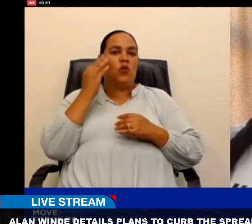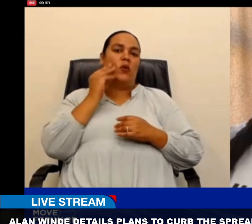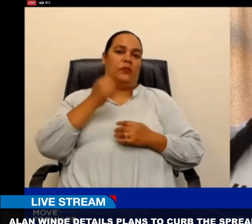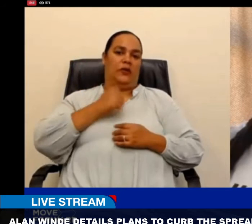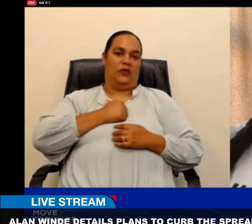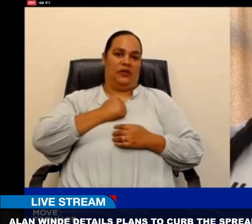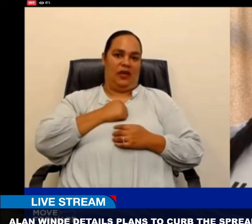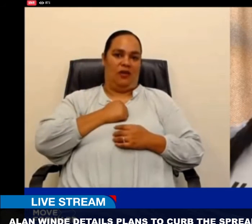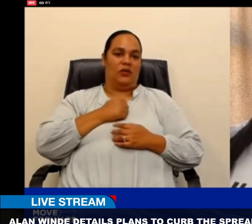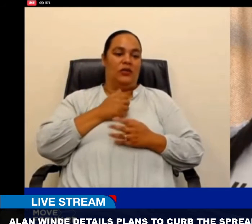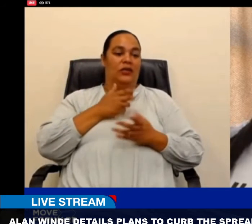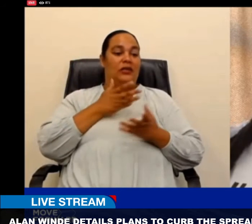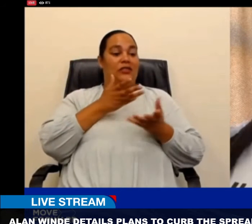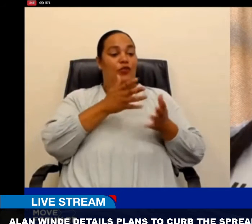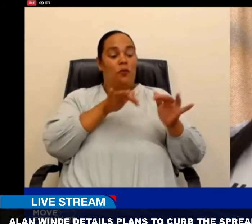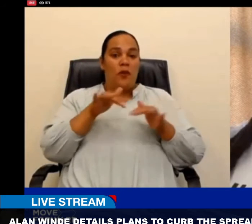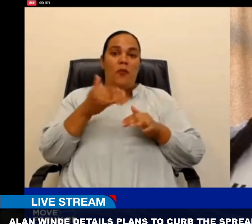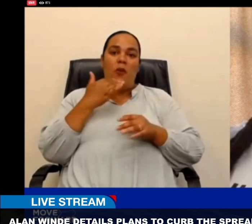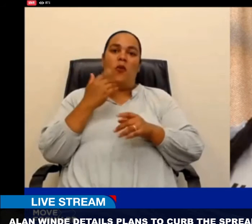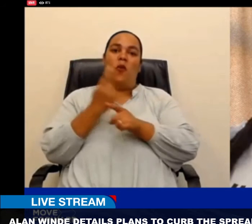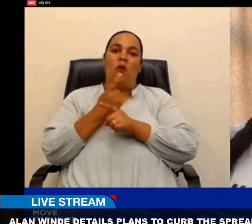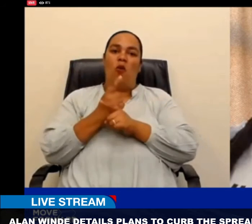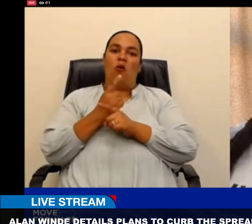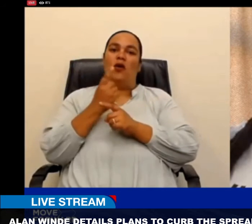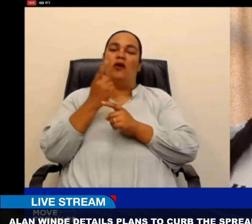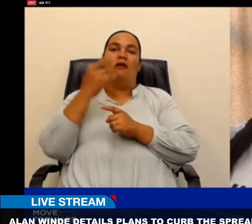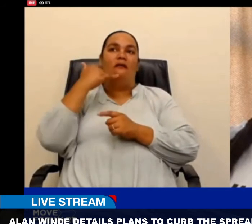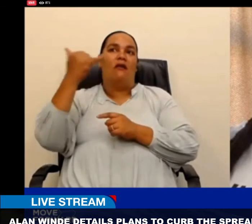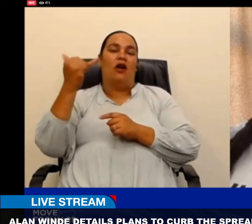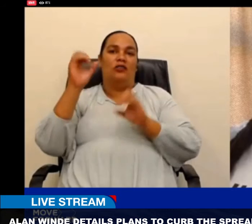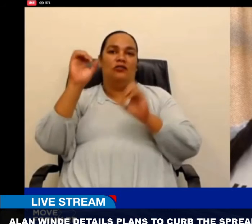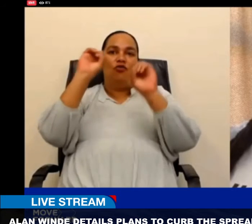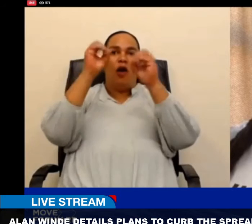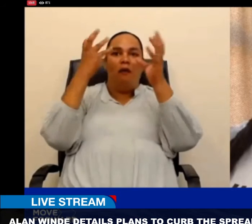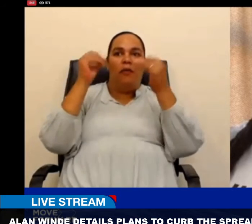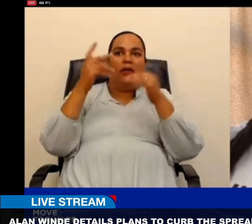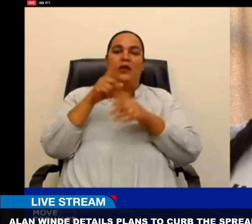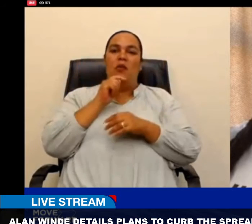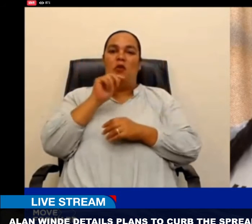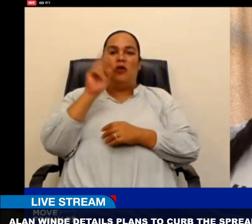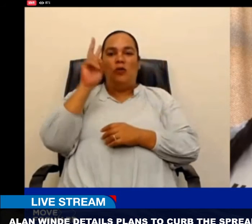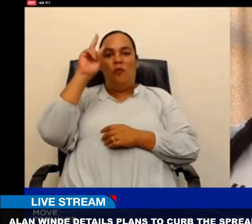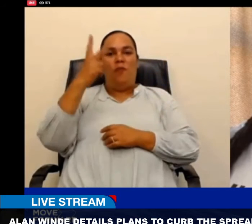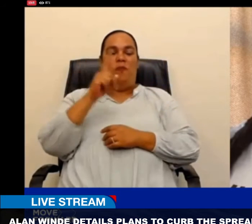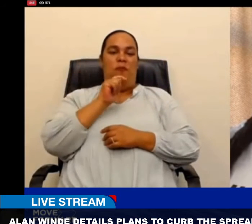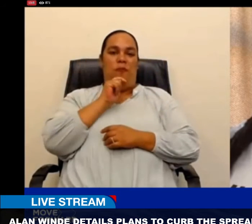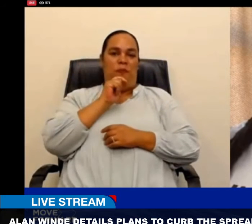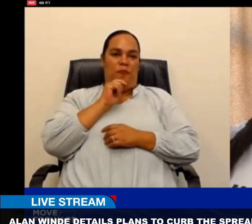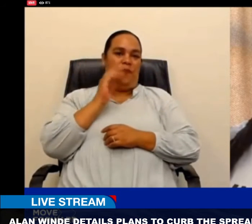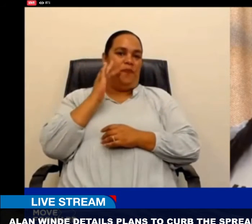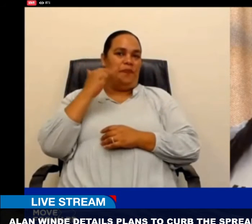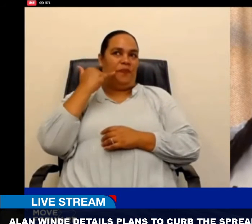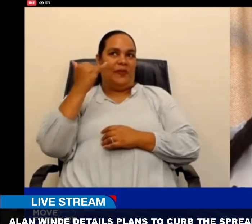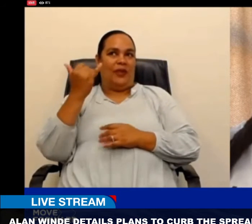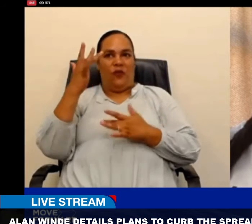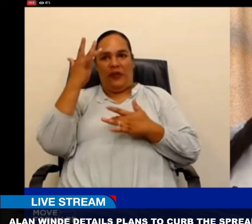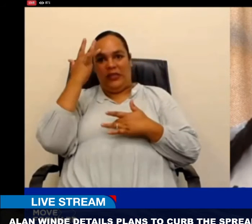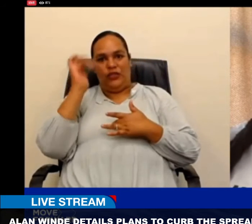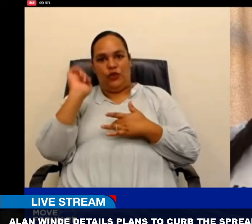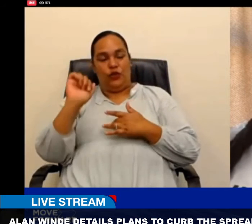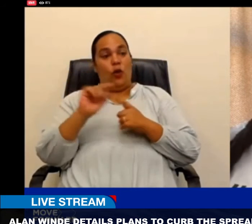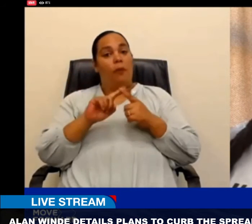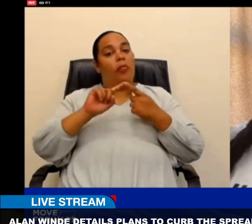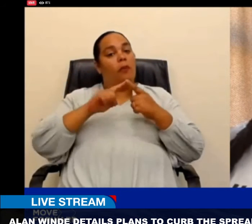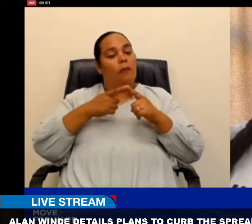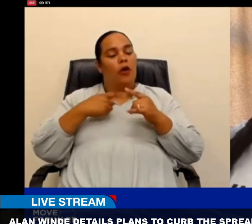these are the people who normally call for ambulance at 2 a.m. when they've got complications from their chronic conditions. The point that I'm trying